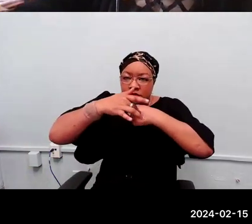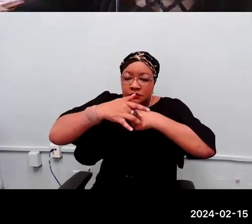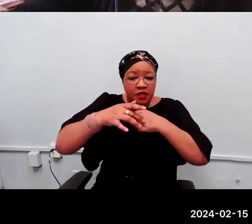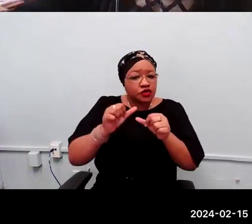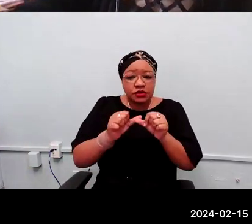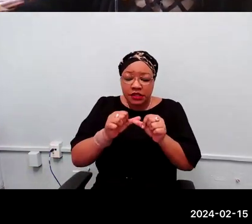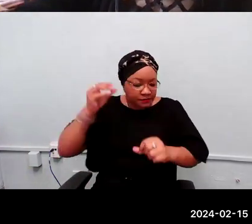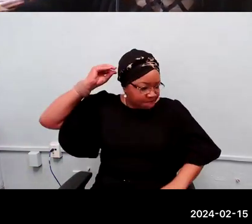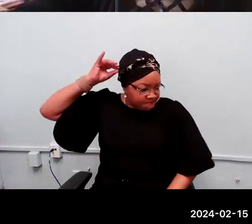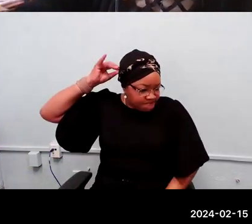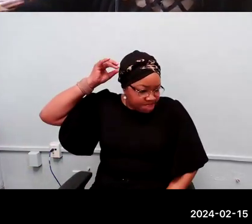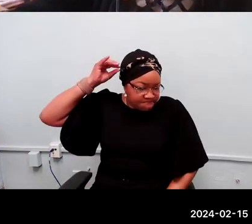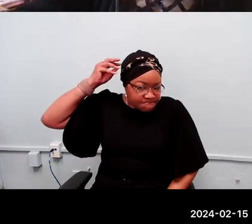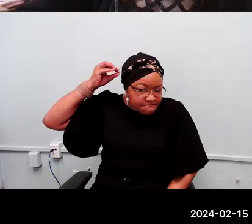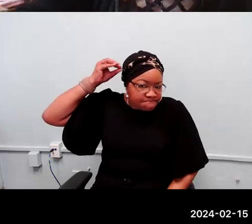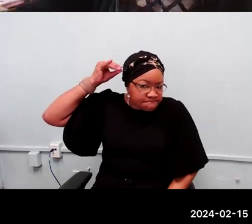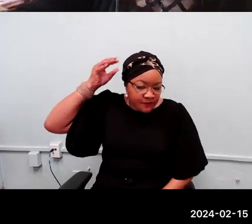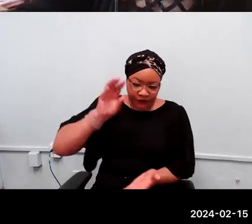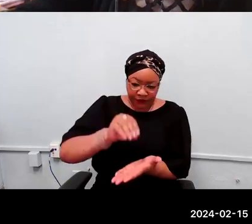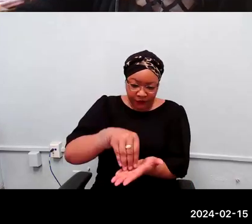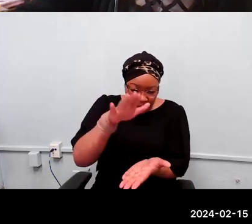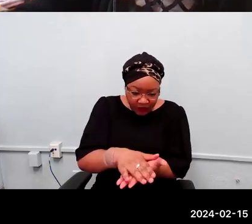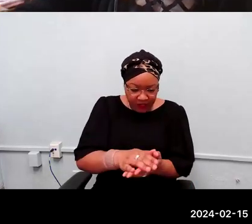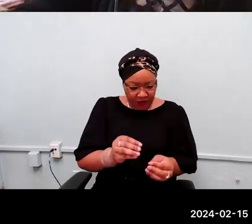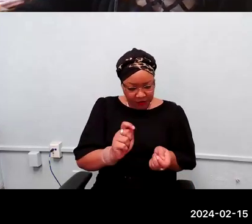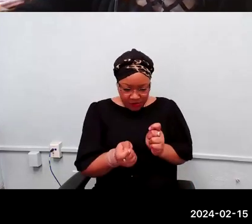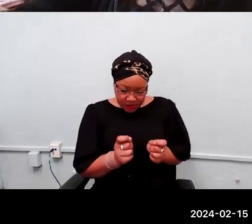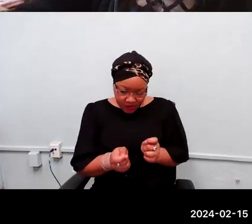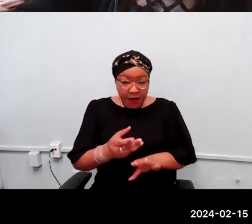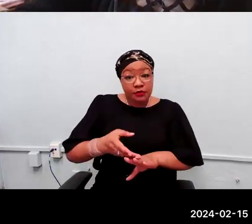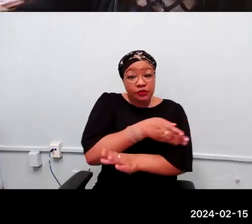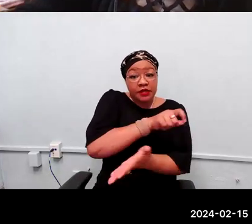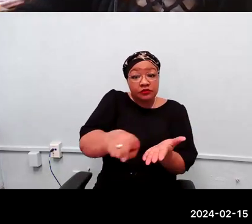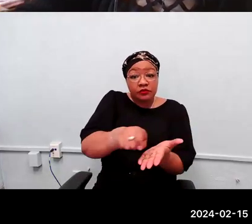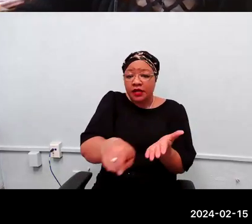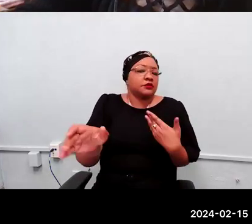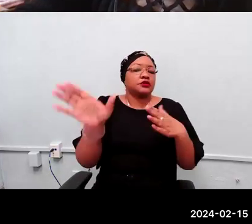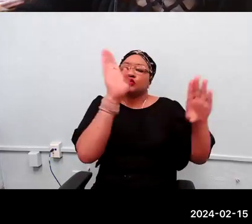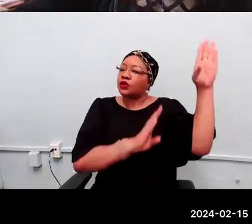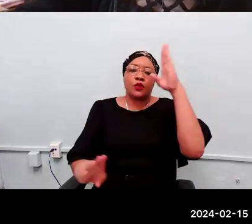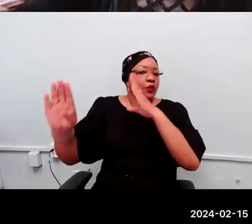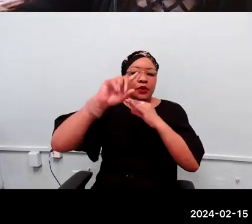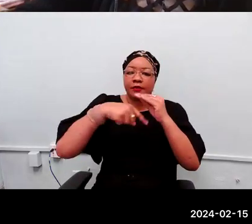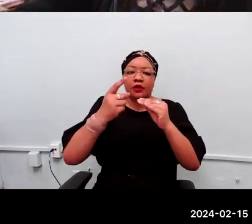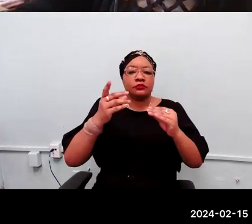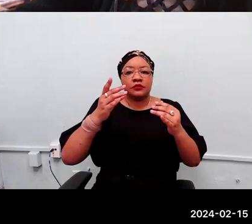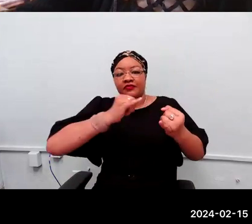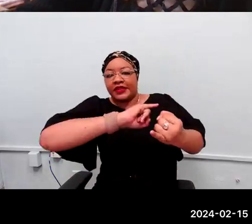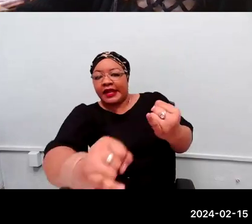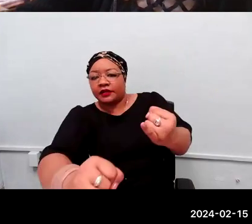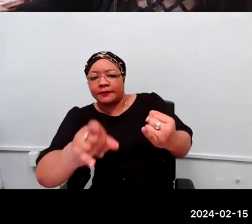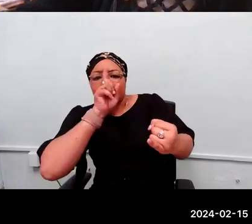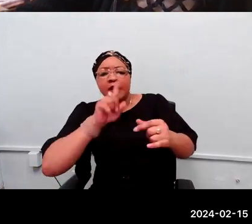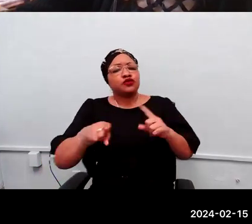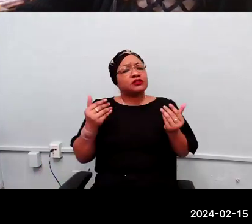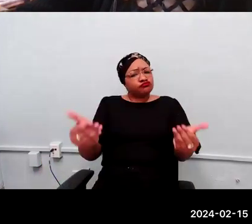working it and put it down, draft it, free write. Don't worry about what it's going to turn out like. Just